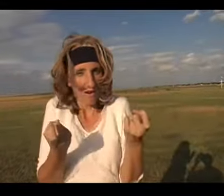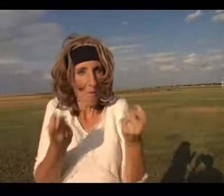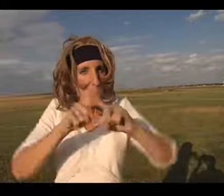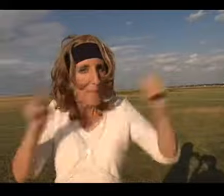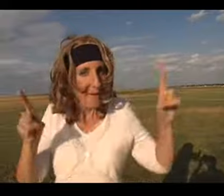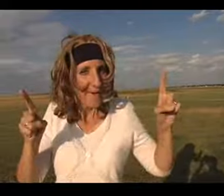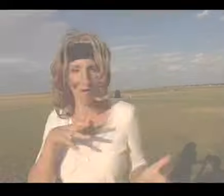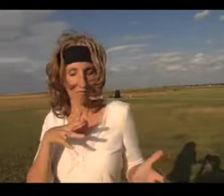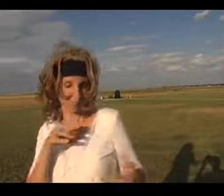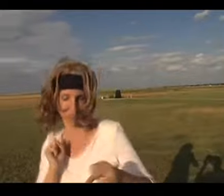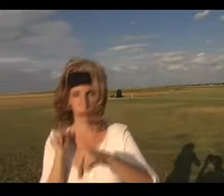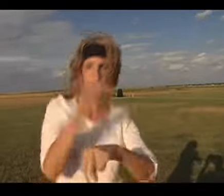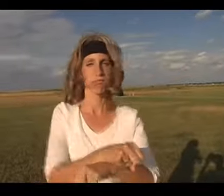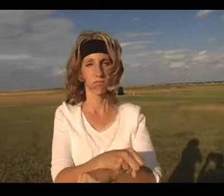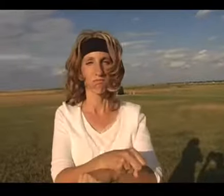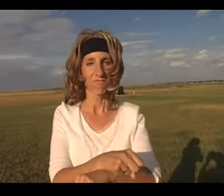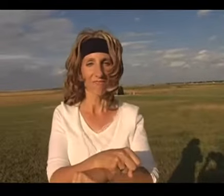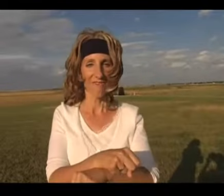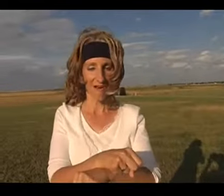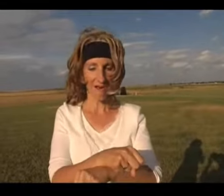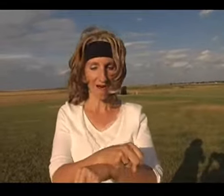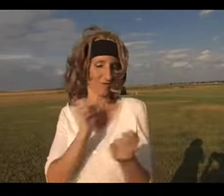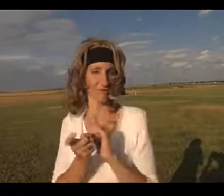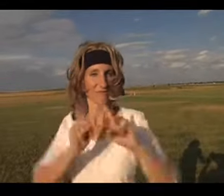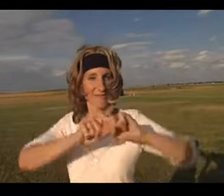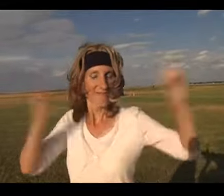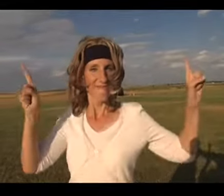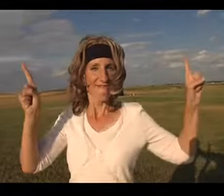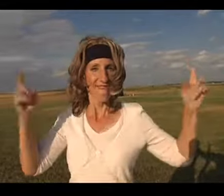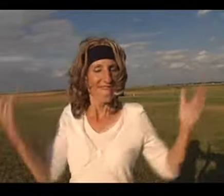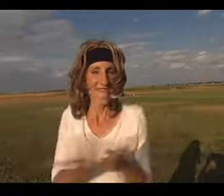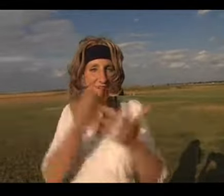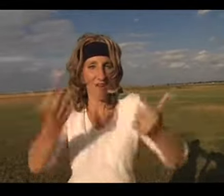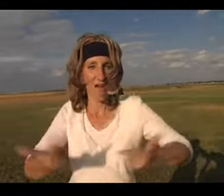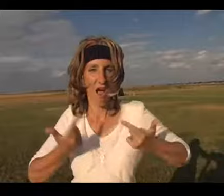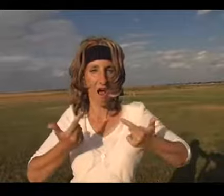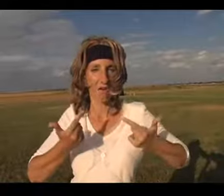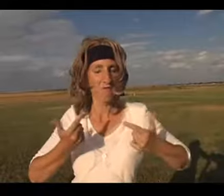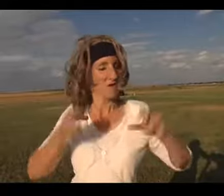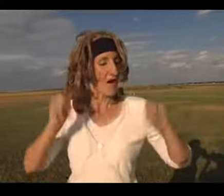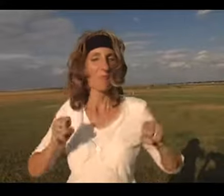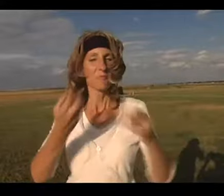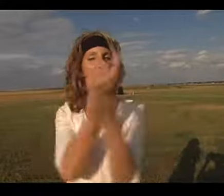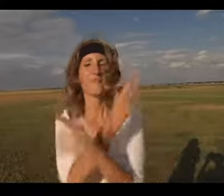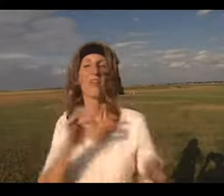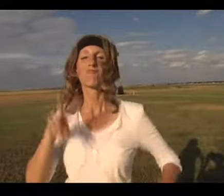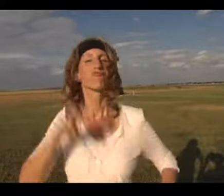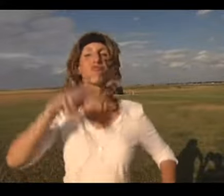world. But we can overcome that. Our lives can be changed and be different. We can have a new life. We can be free to hop